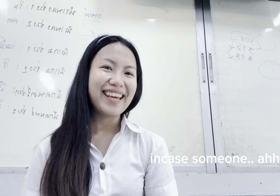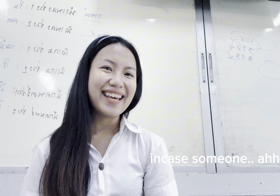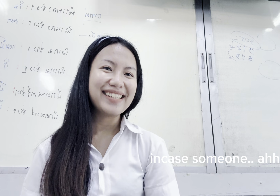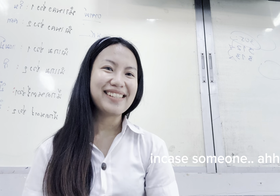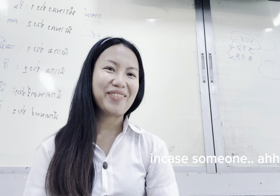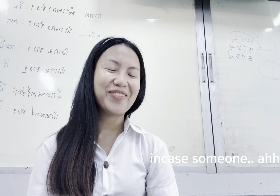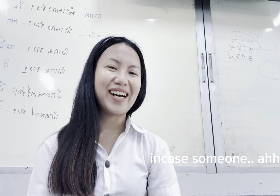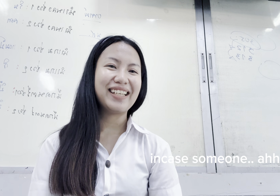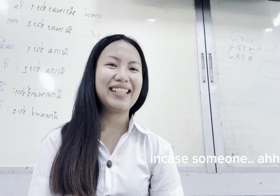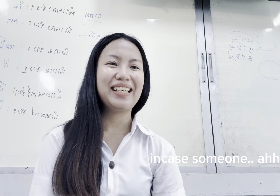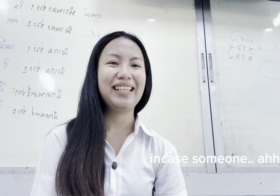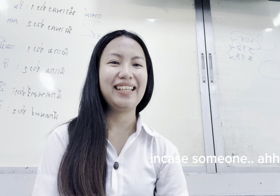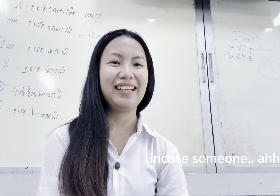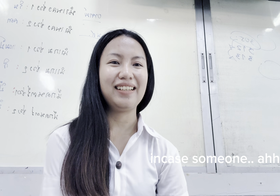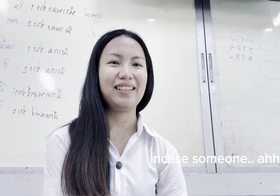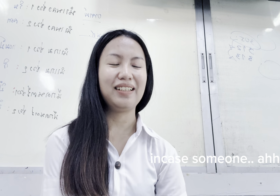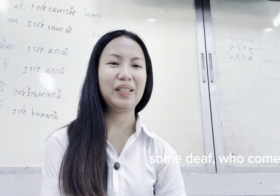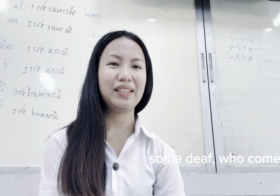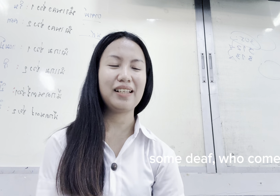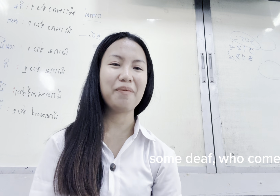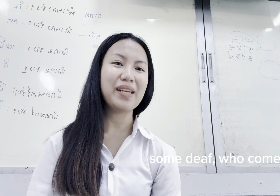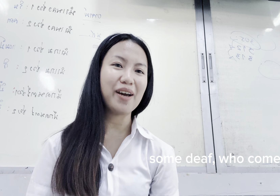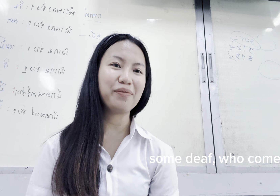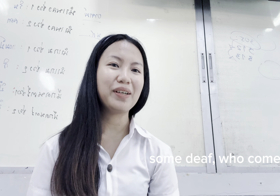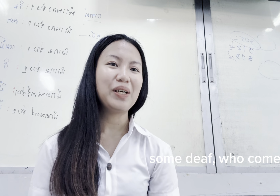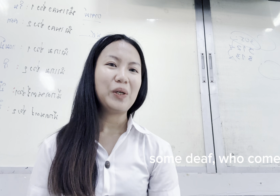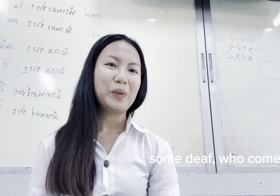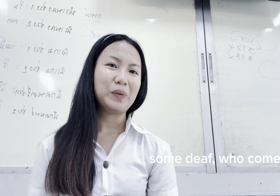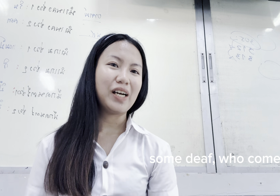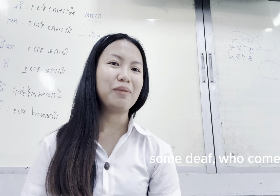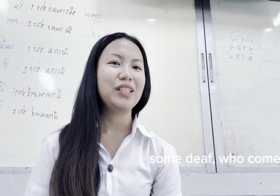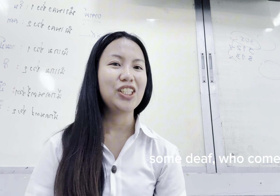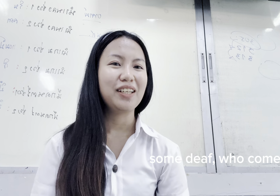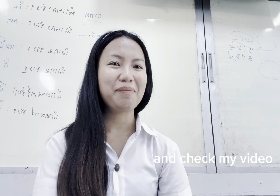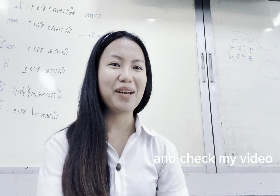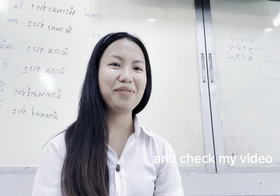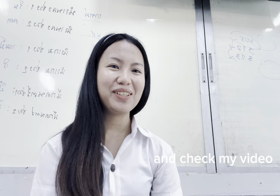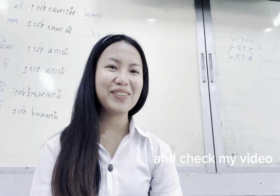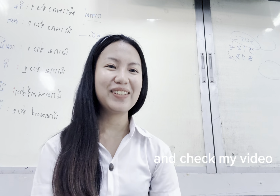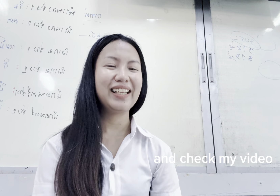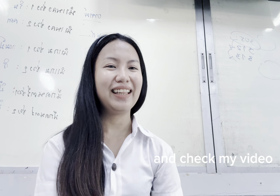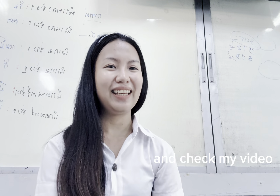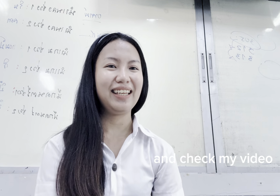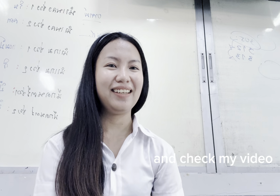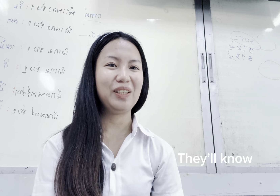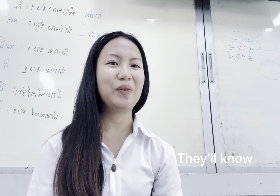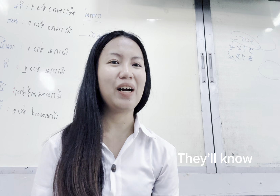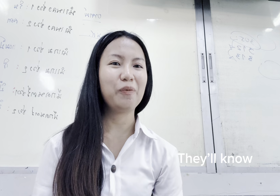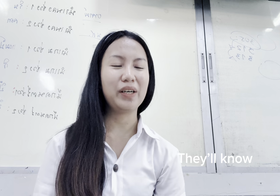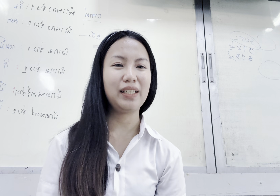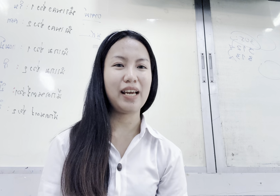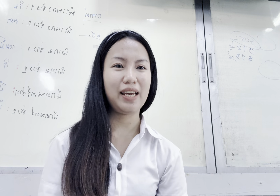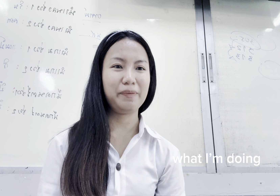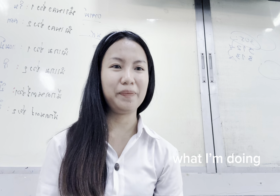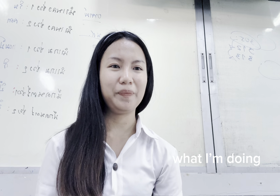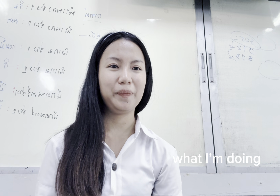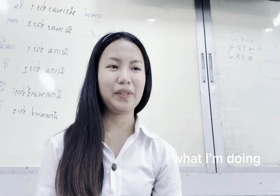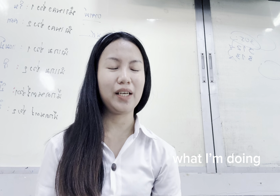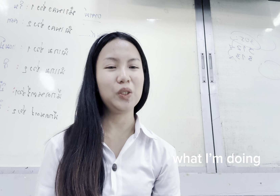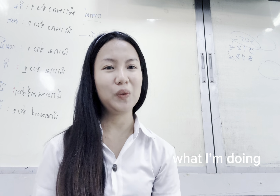case someone, some deaf who come and check my video, they know what I am doing.